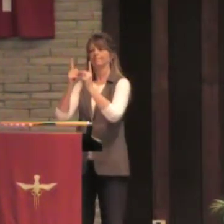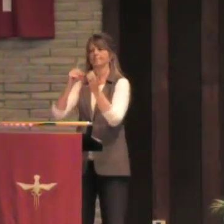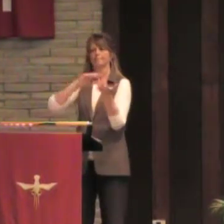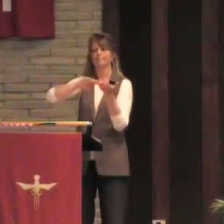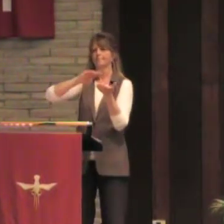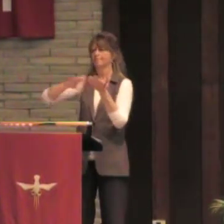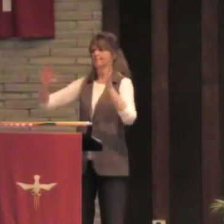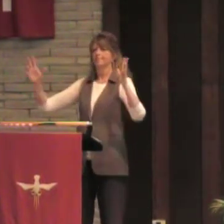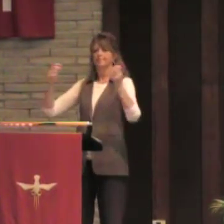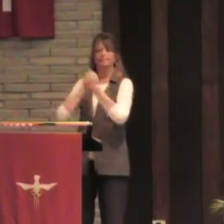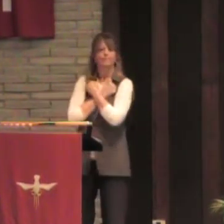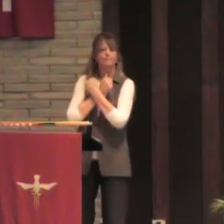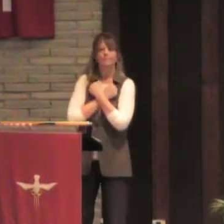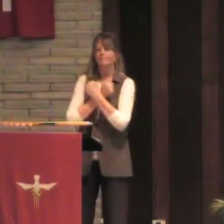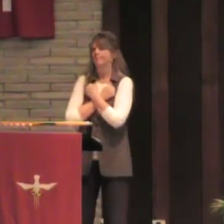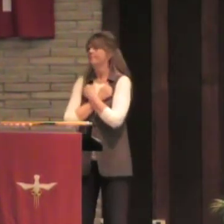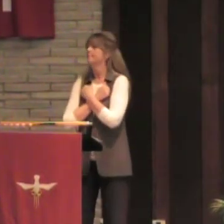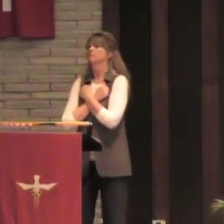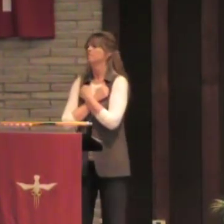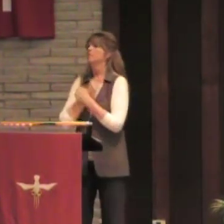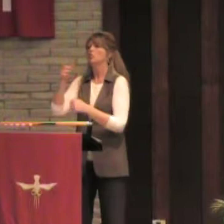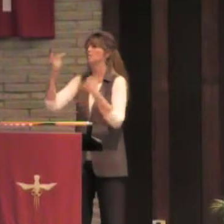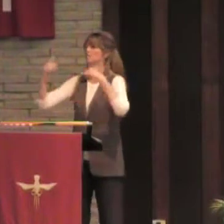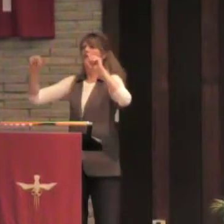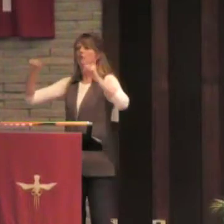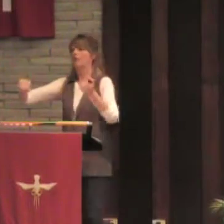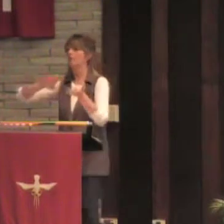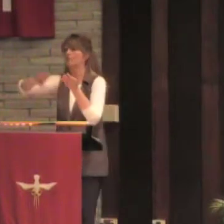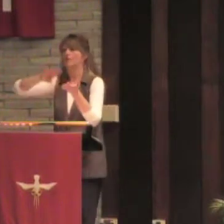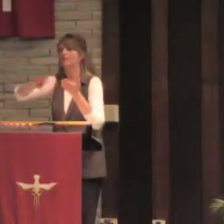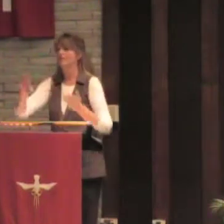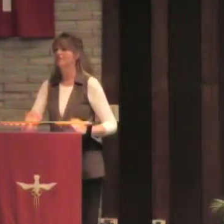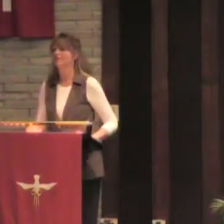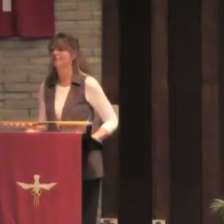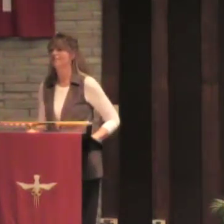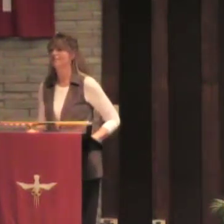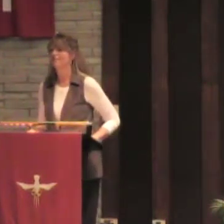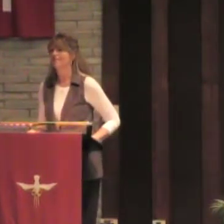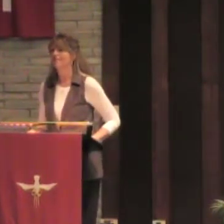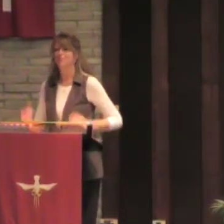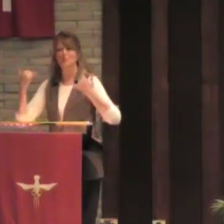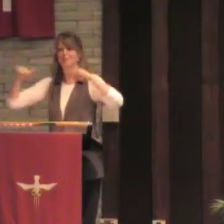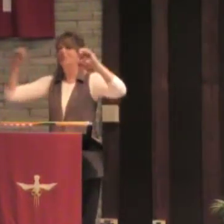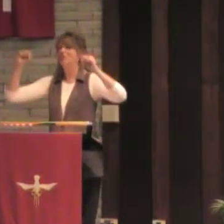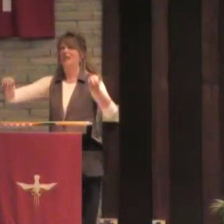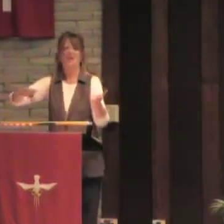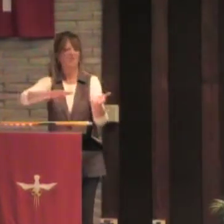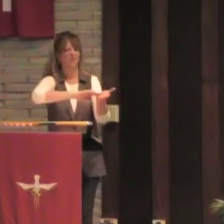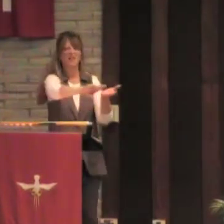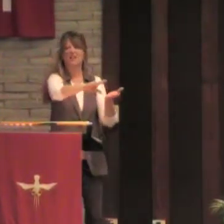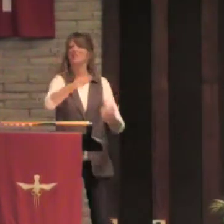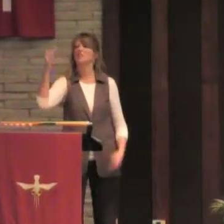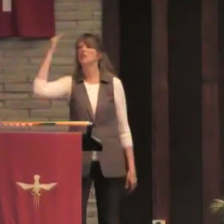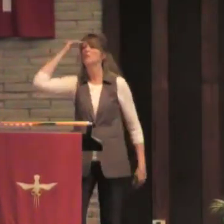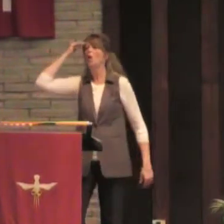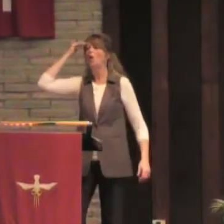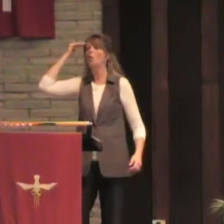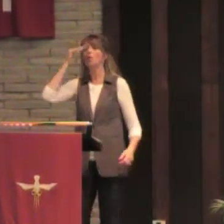meet you halfway and reconcile, you can still forgive them on your part. You